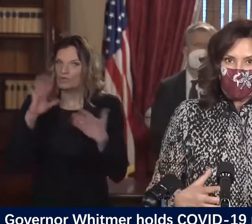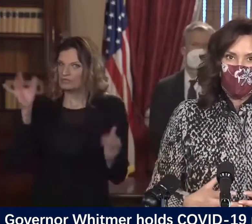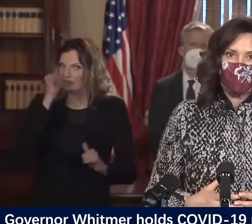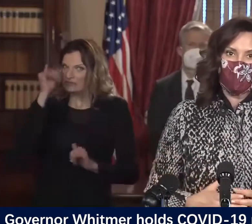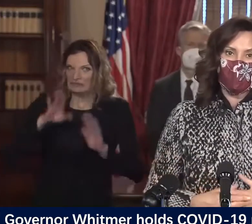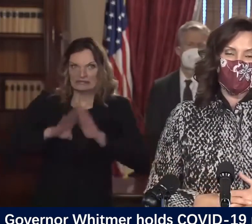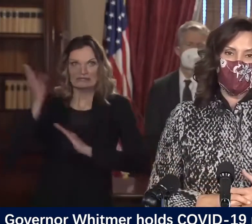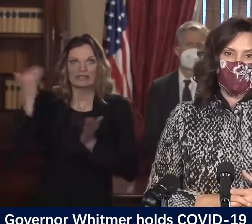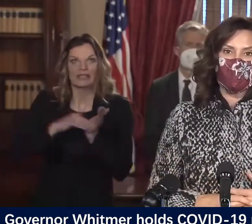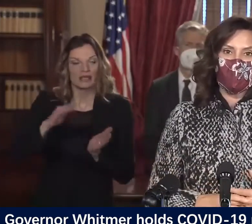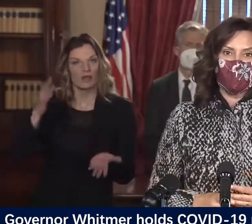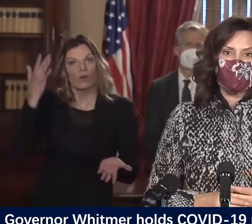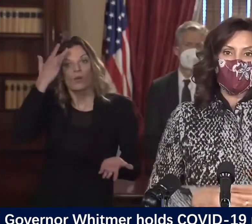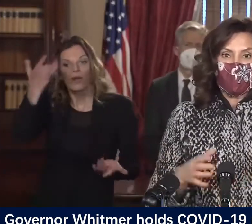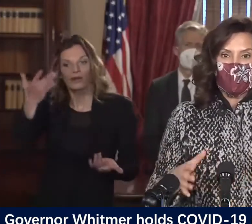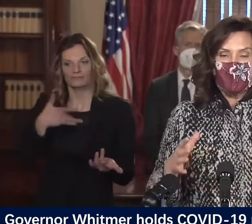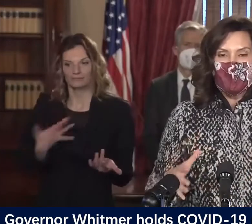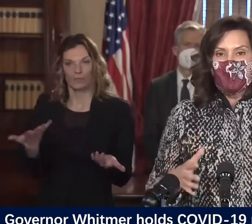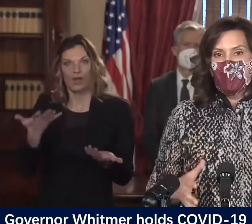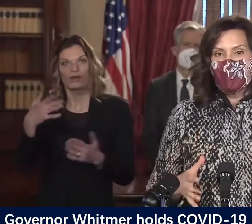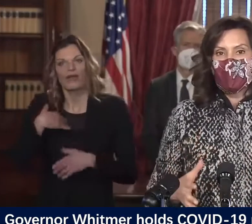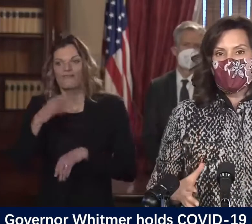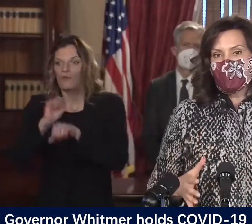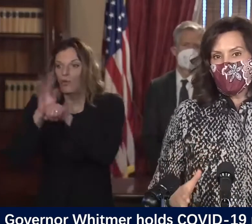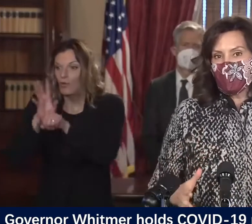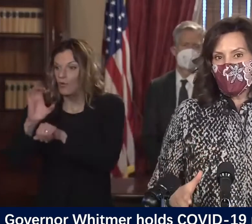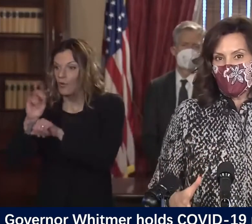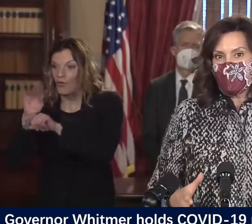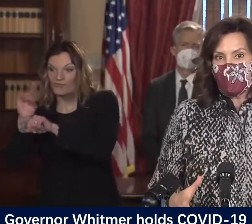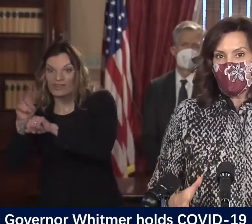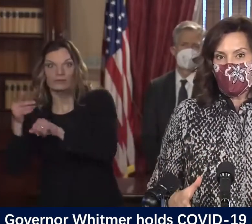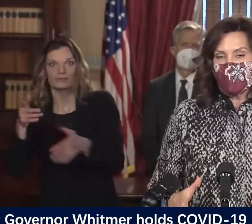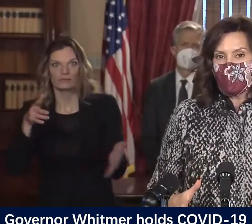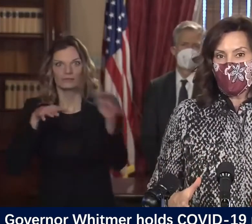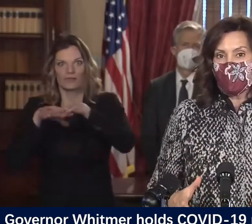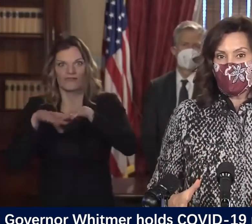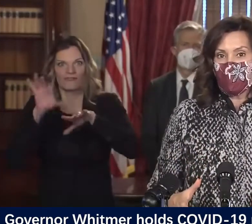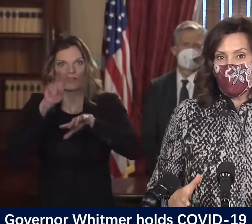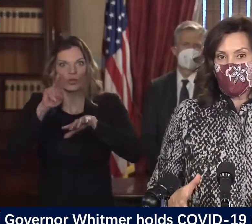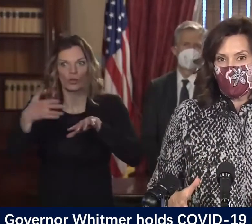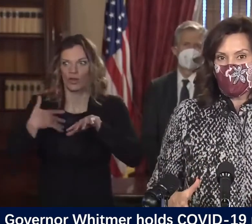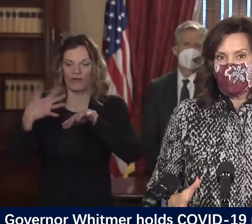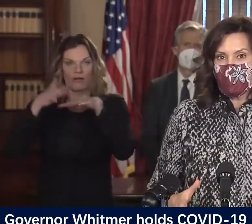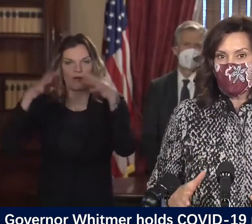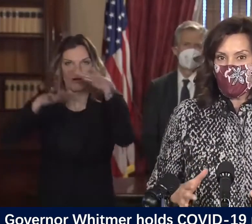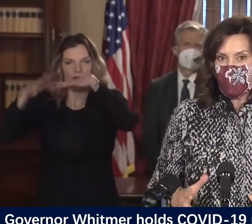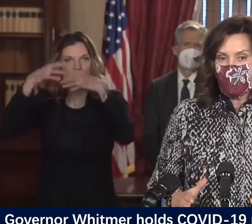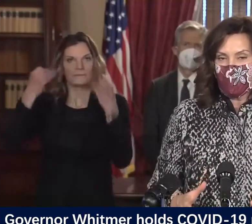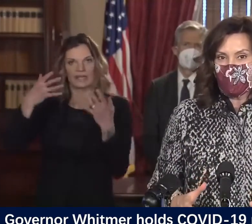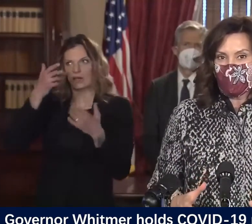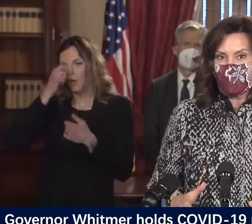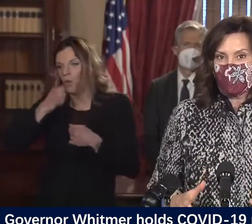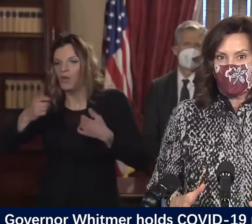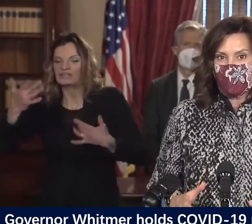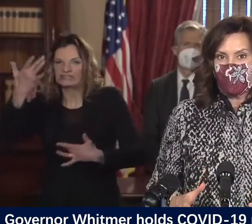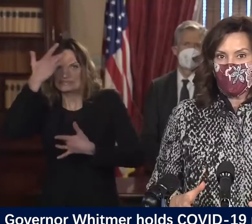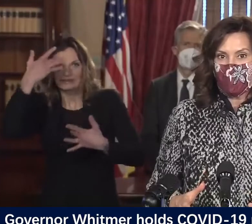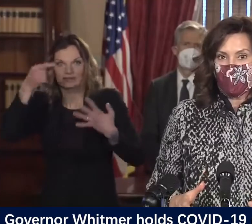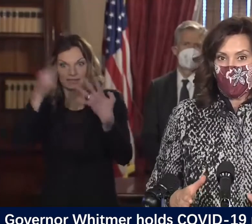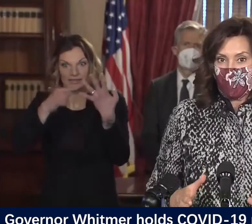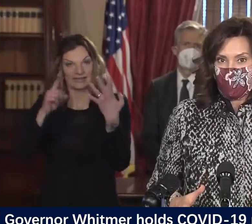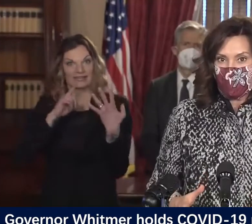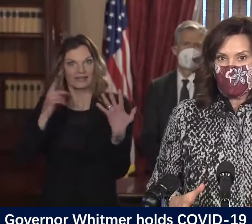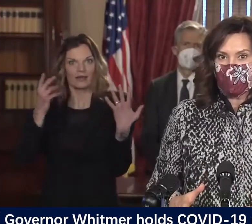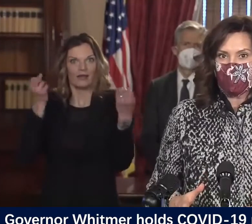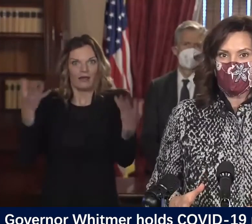coming inside when the weather plummets. We have been saying that this was going to be a trying time, and it is. It truly is, as we see what's going